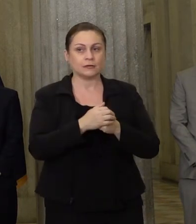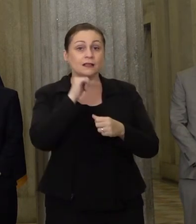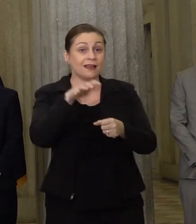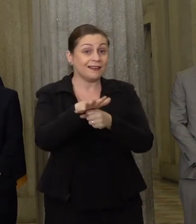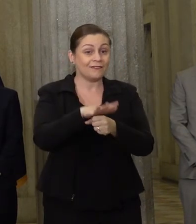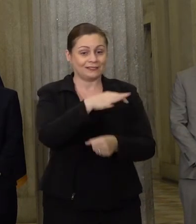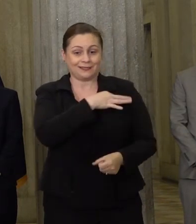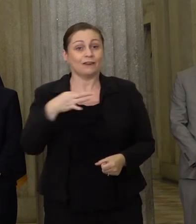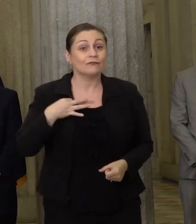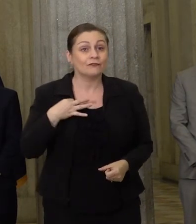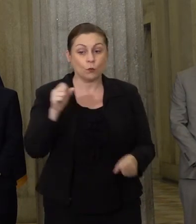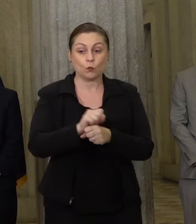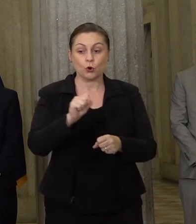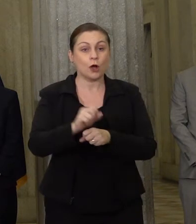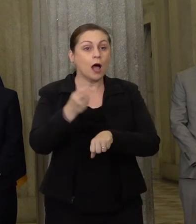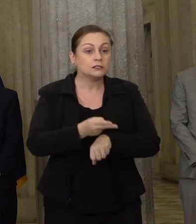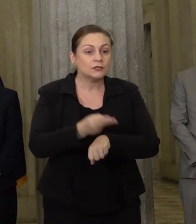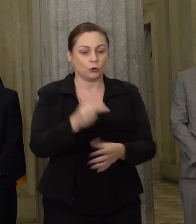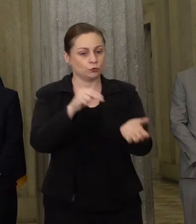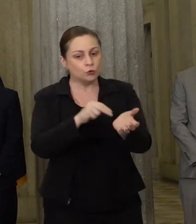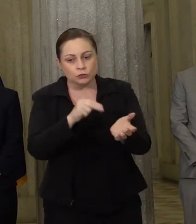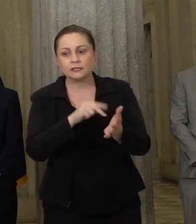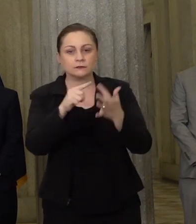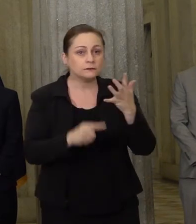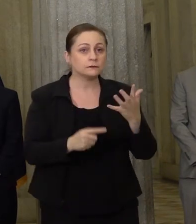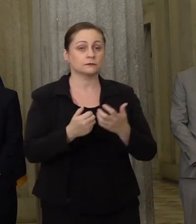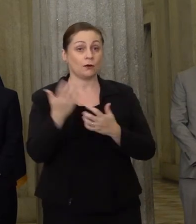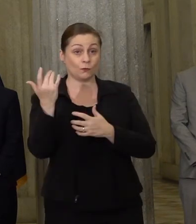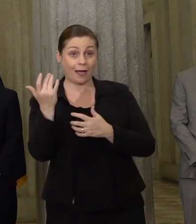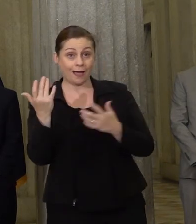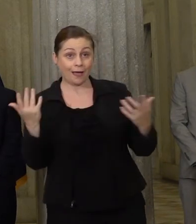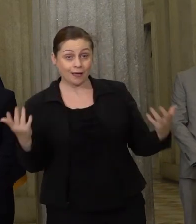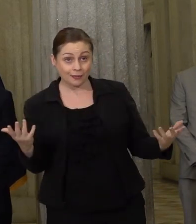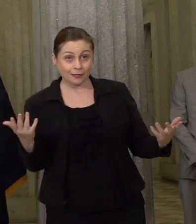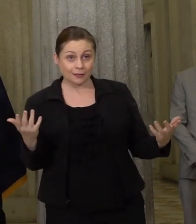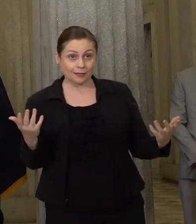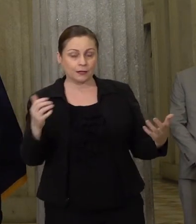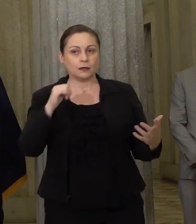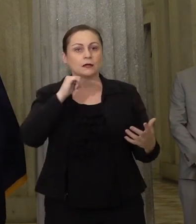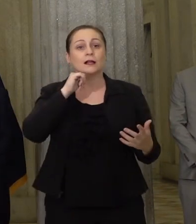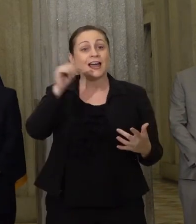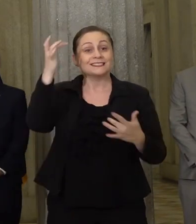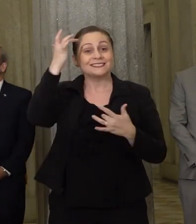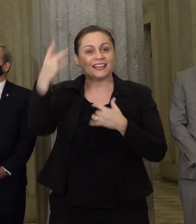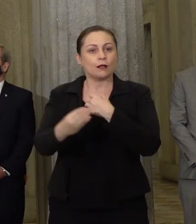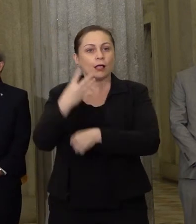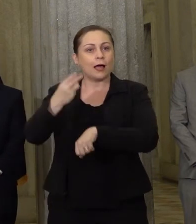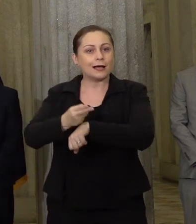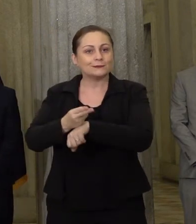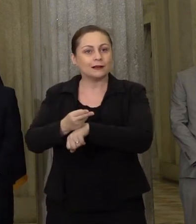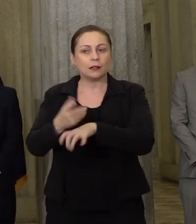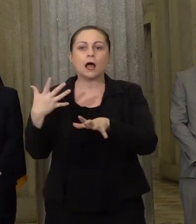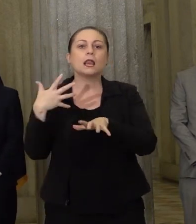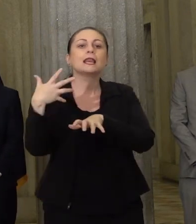staff people to work in the hospital, of nurses and others, because a lot of they don't get sick at the hospitals, we think, but they get sick